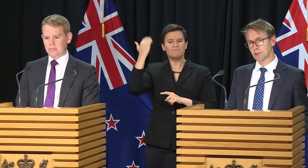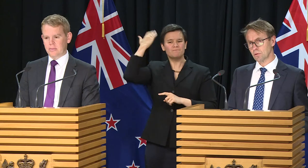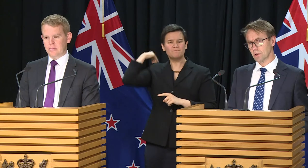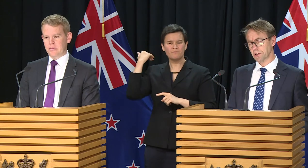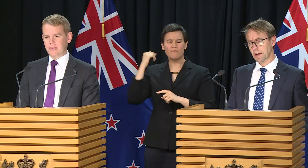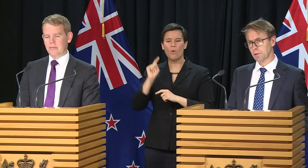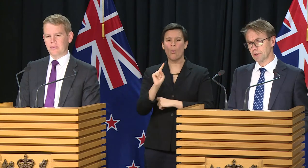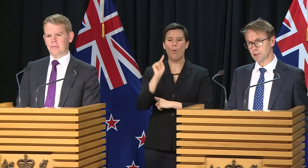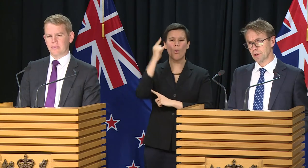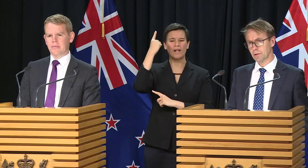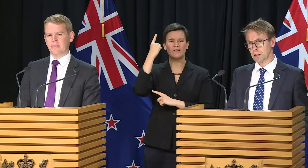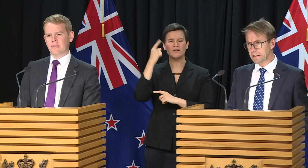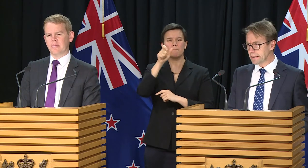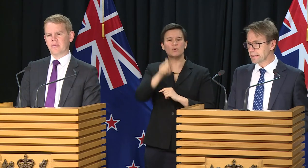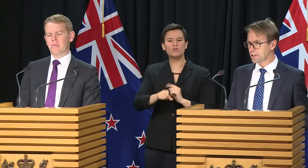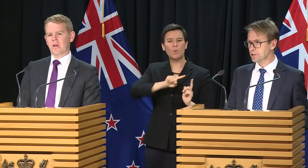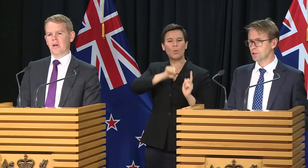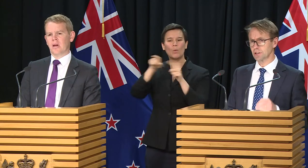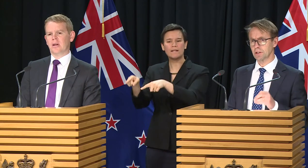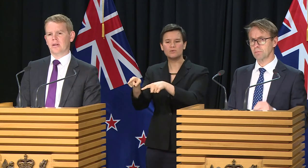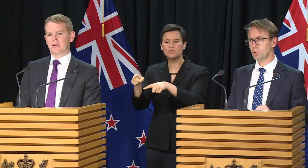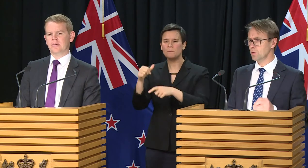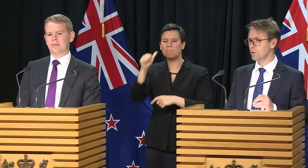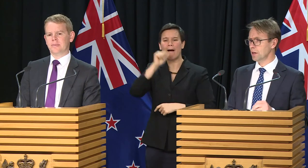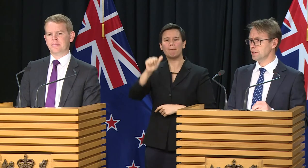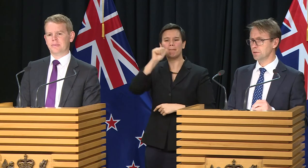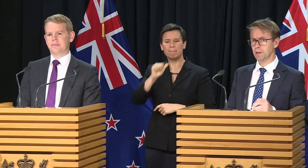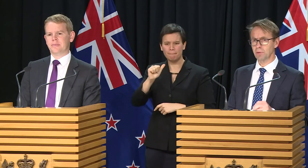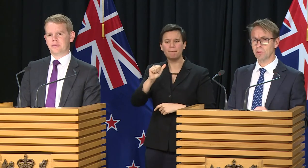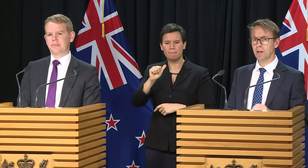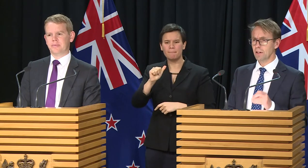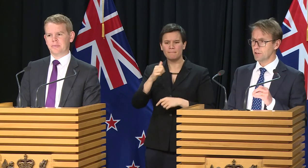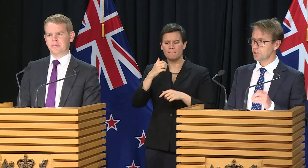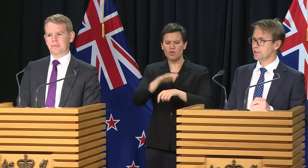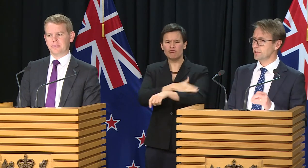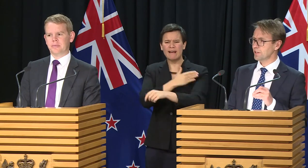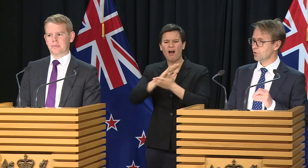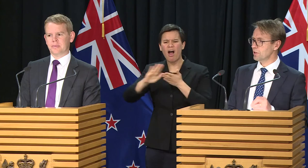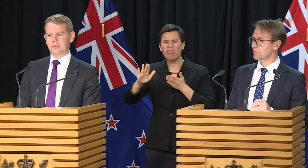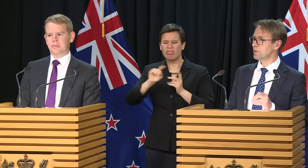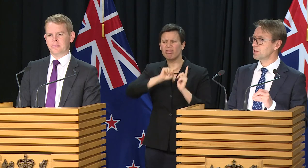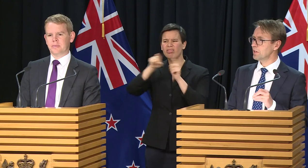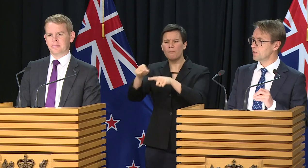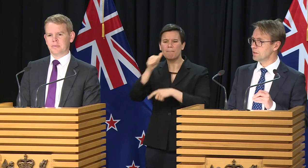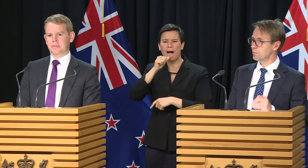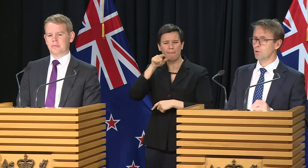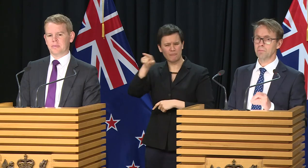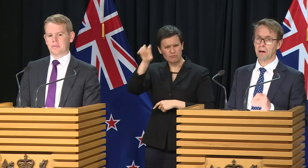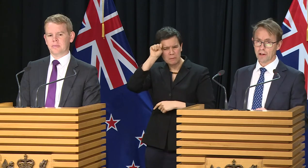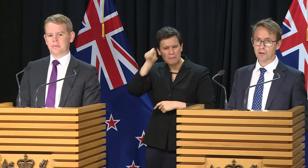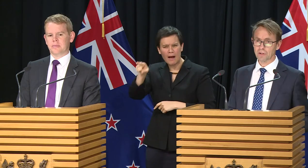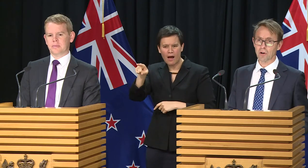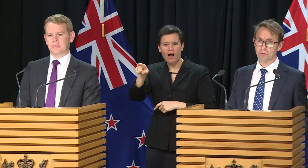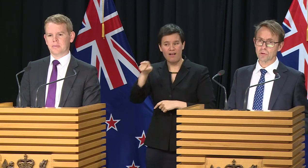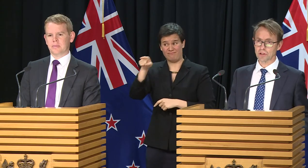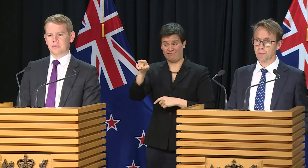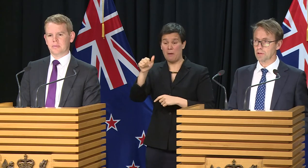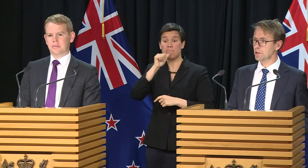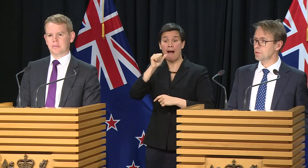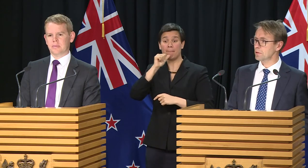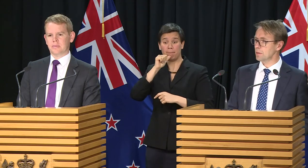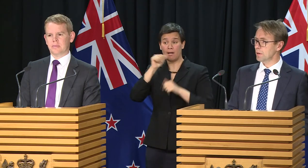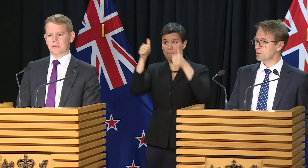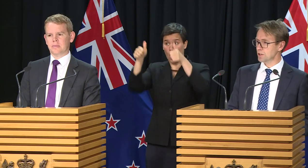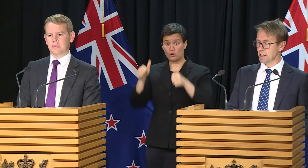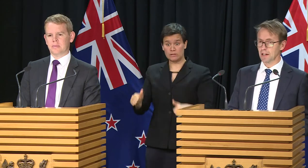the case in Auckland a couple of weeks ago. And again, this is just an important reminder to people. This is an incredibly important part of our overall